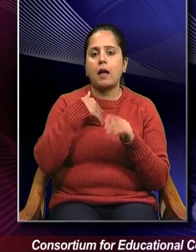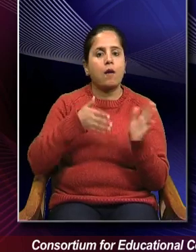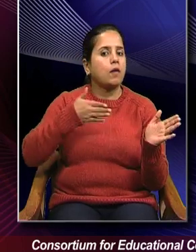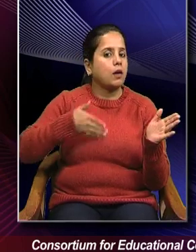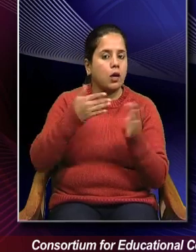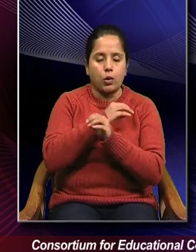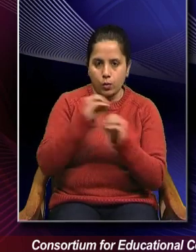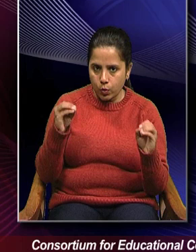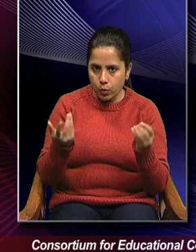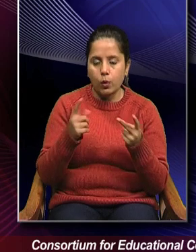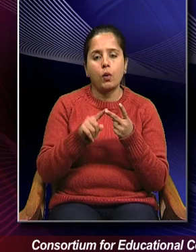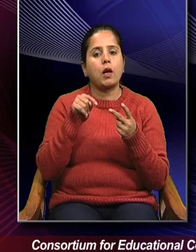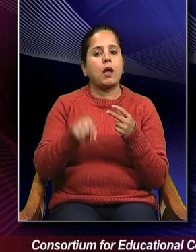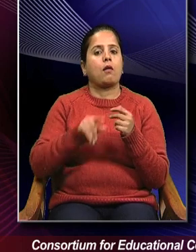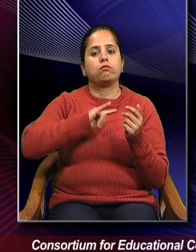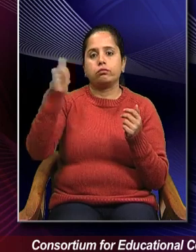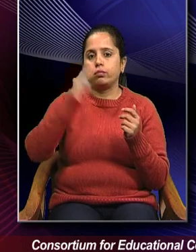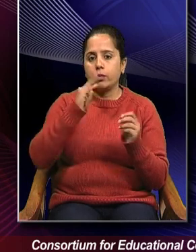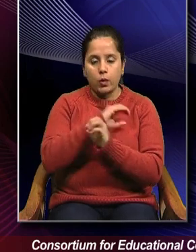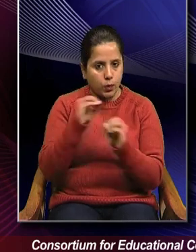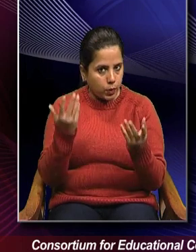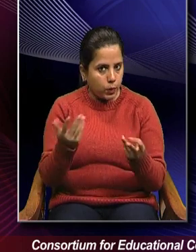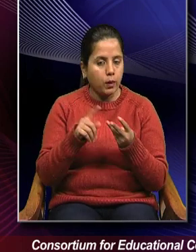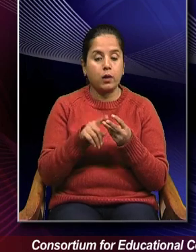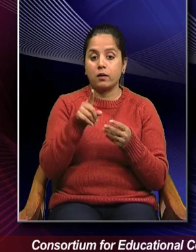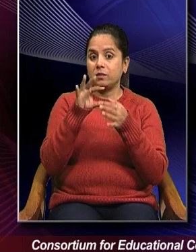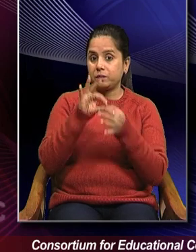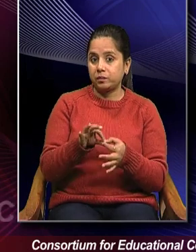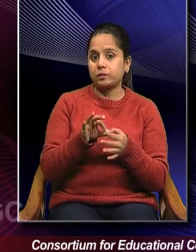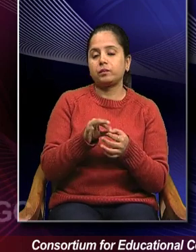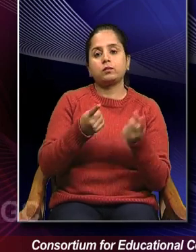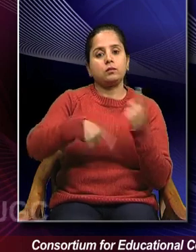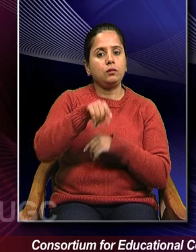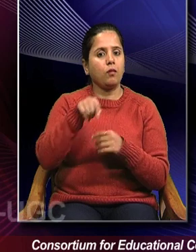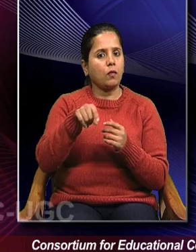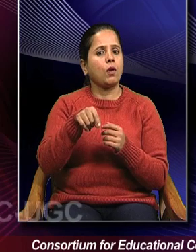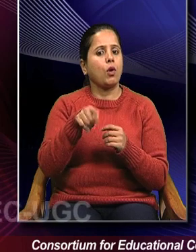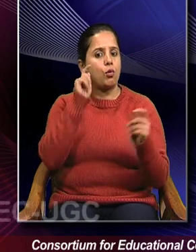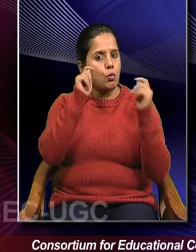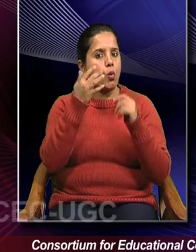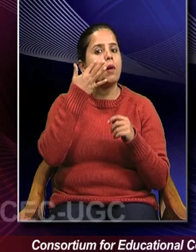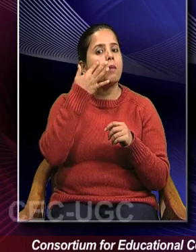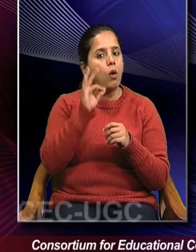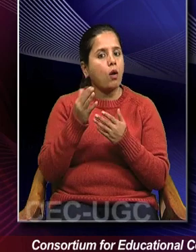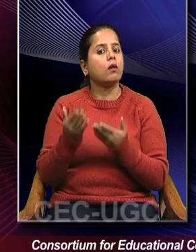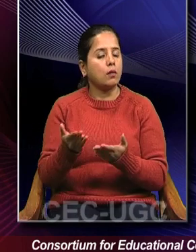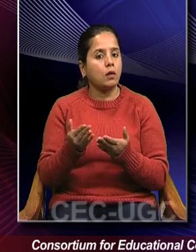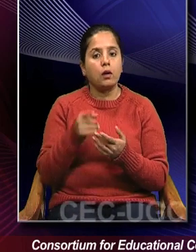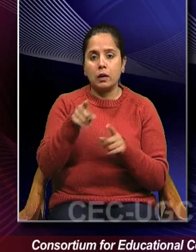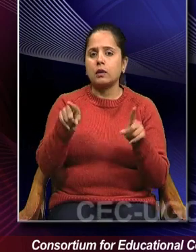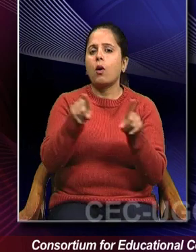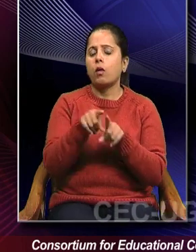railways, we did not have the aircrafts. So, in that sense their role was very important, and it